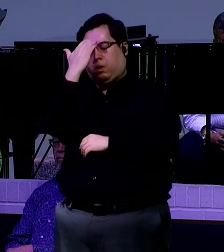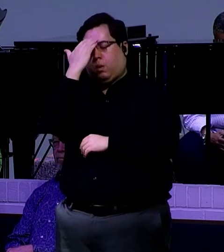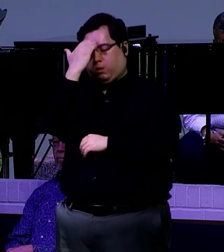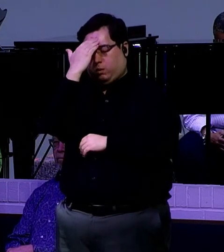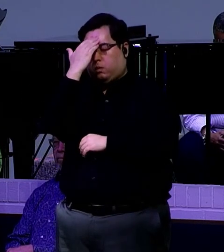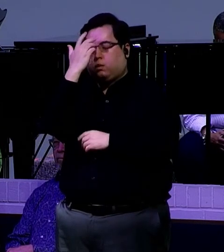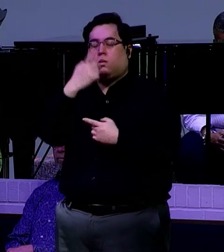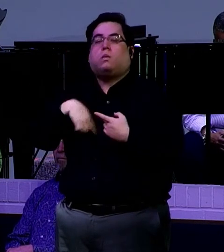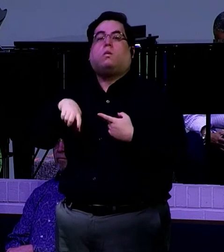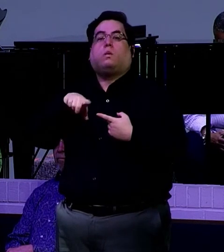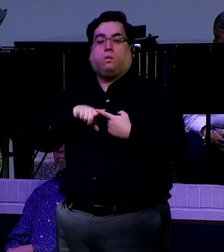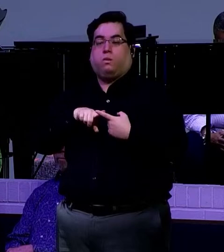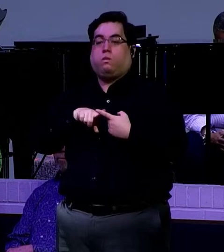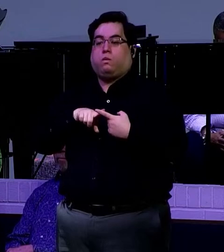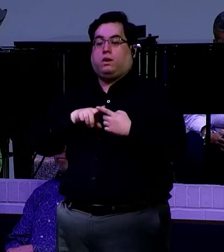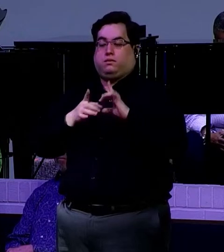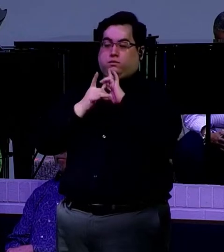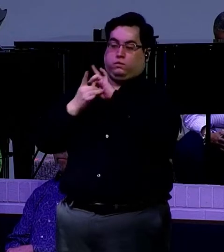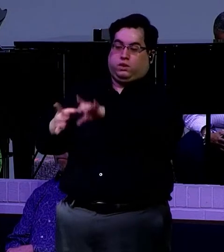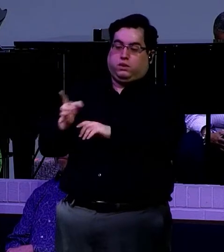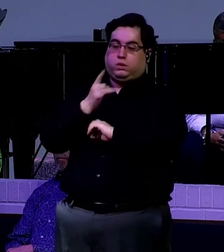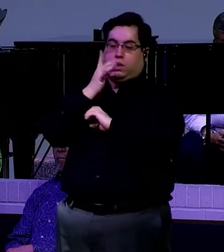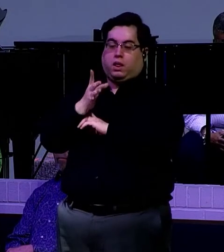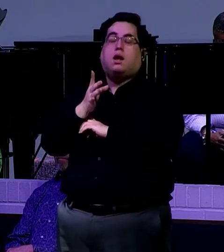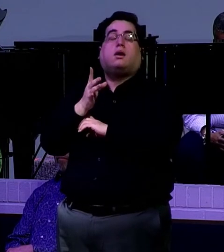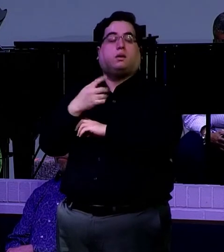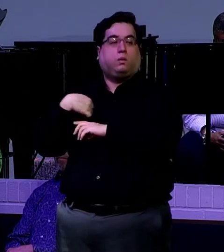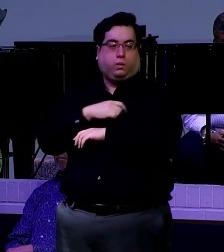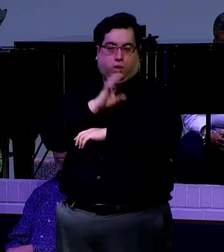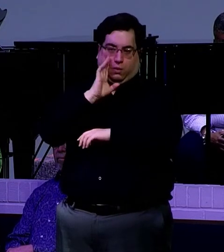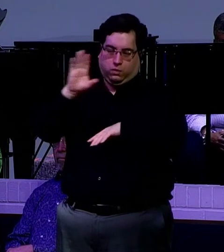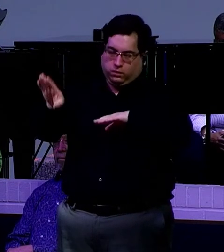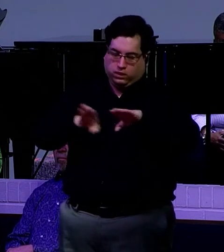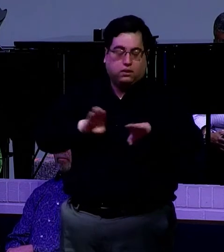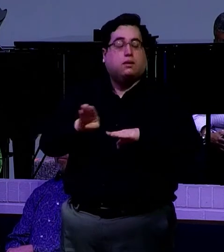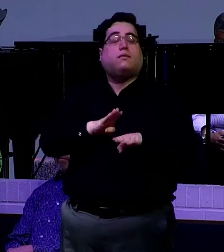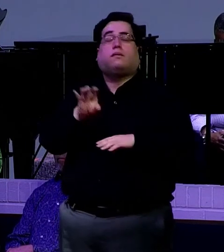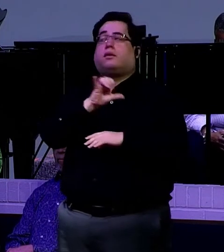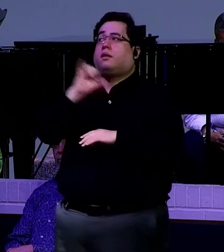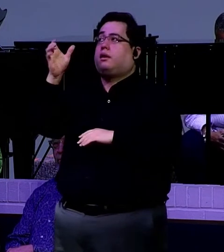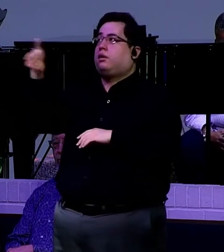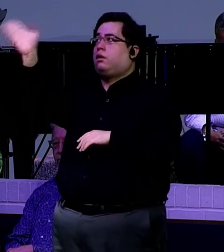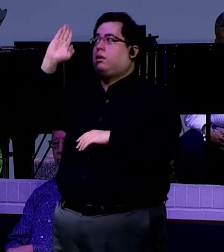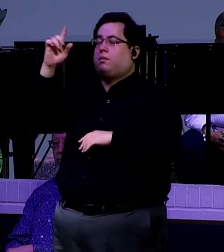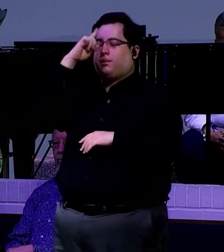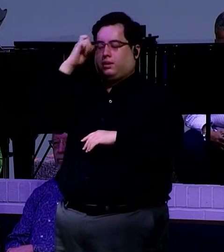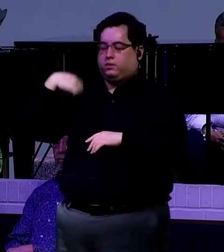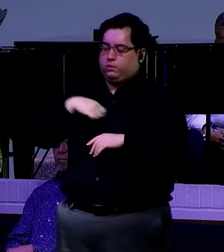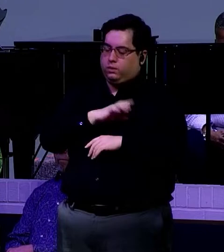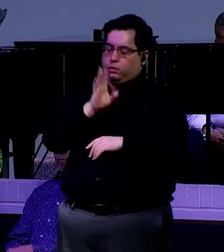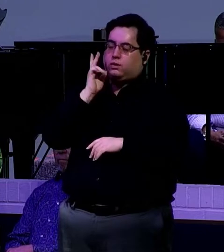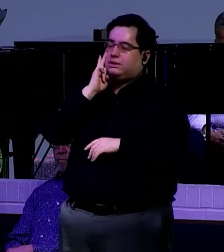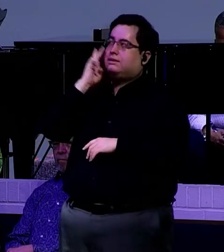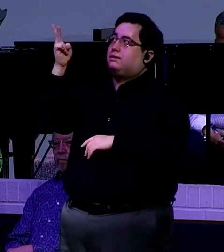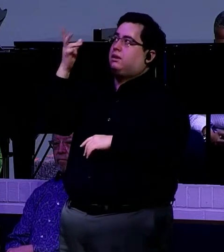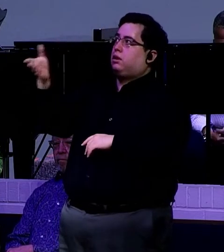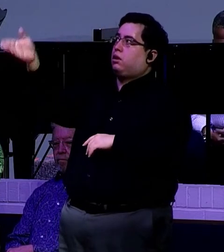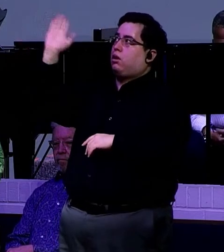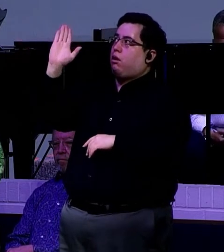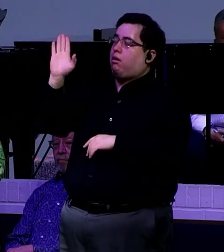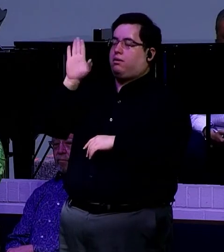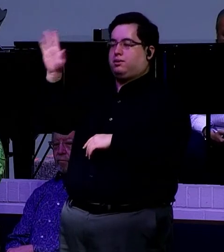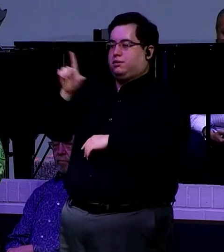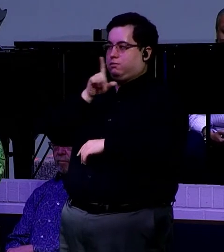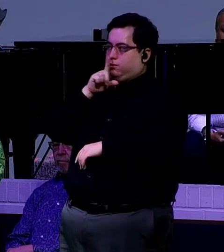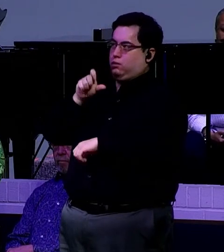that when it comes to light, we will be like God, for we will see God as God really